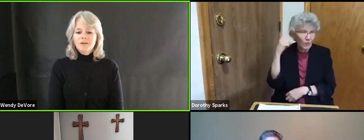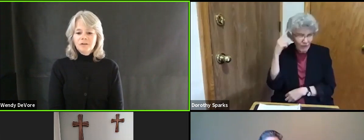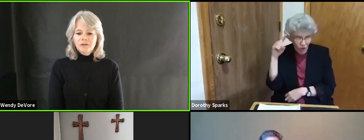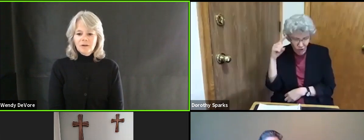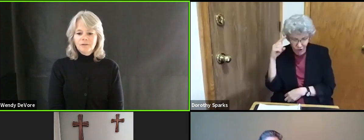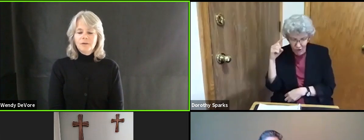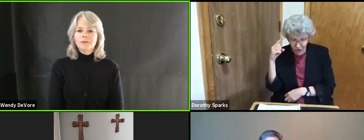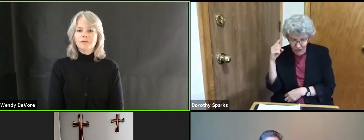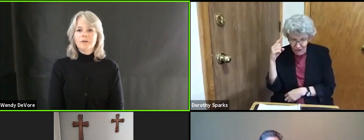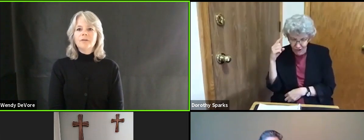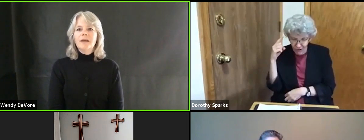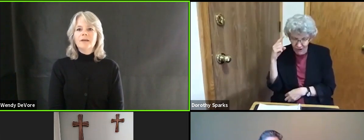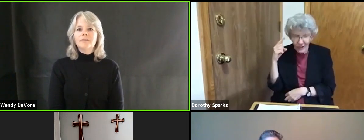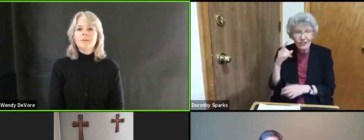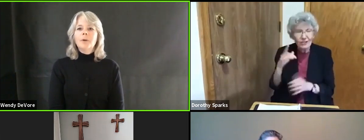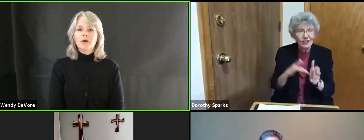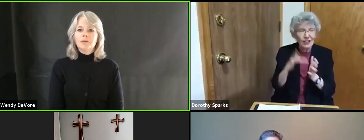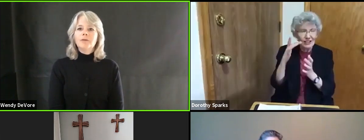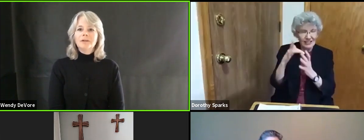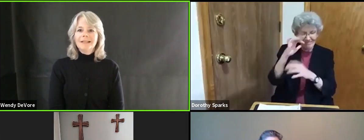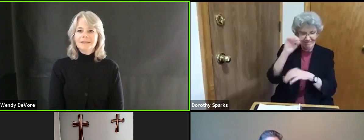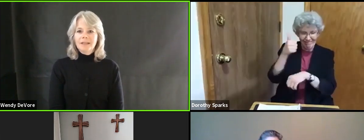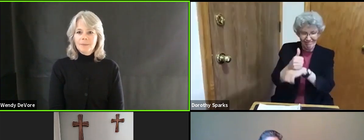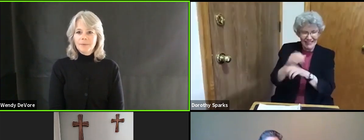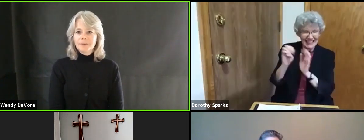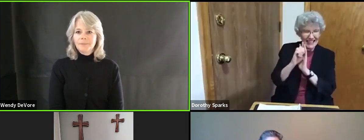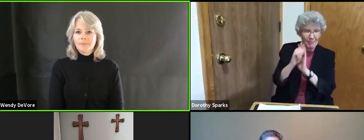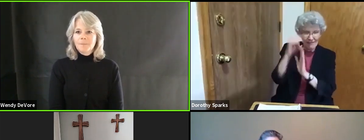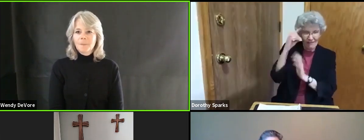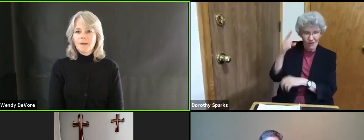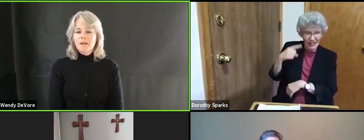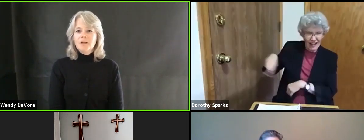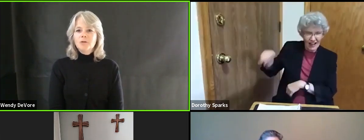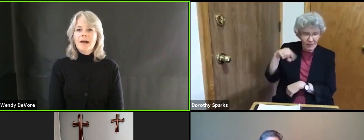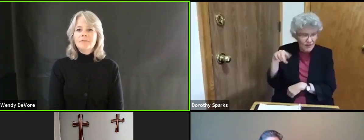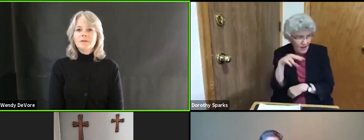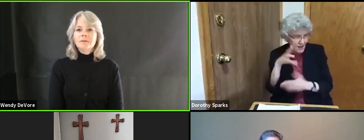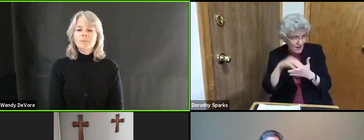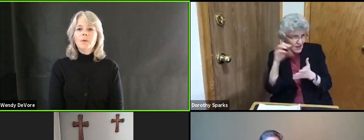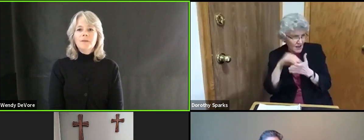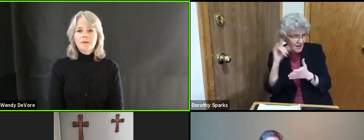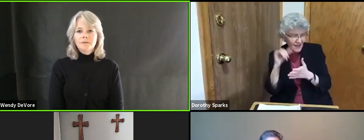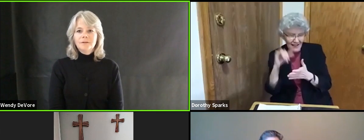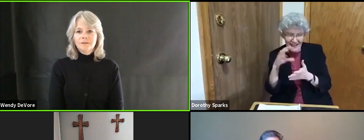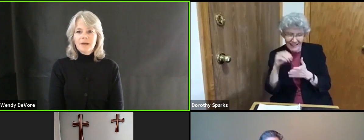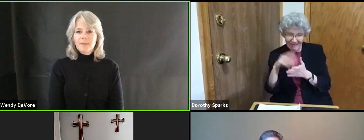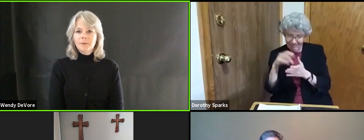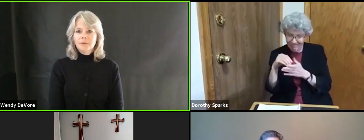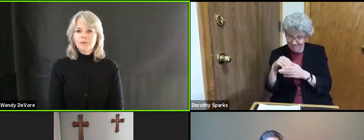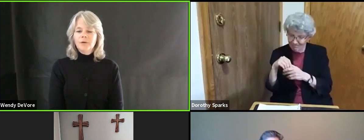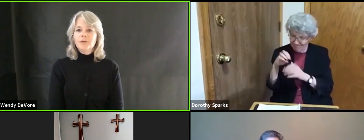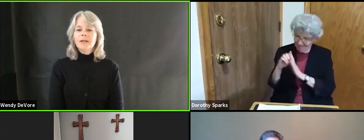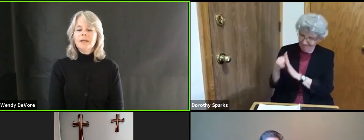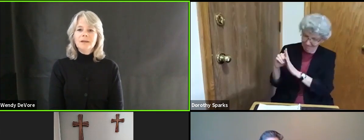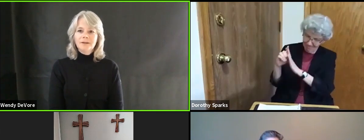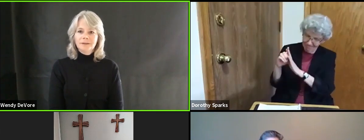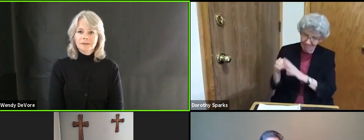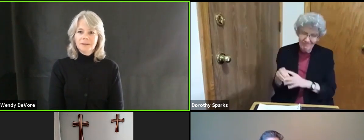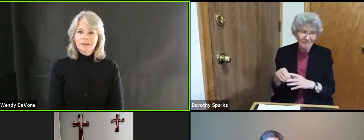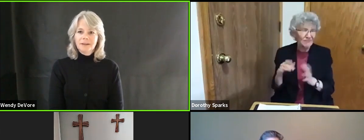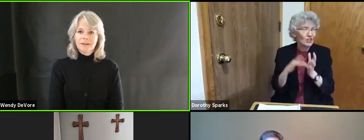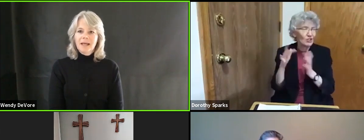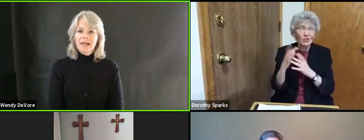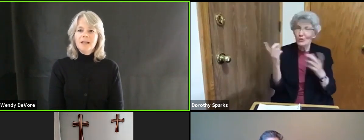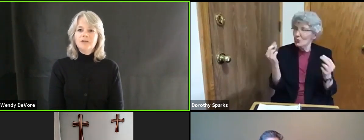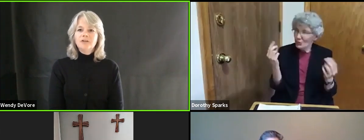And Jesus also served as a powerful example. He traveled with his disciples for